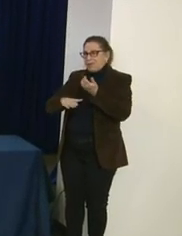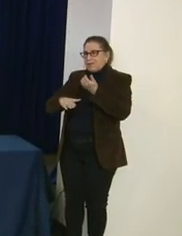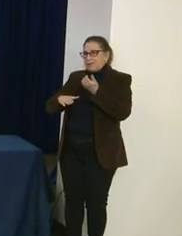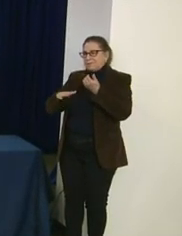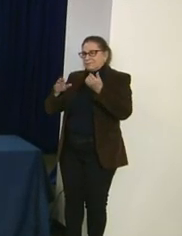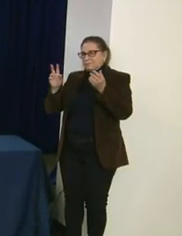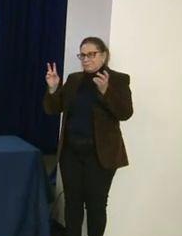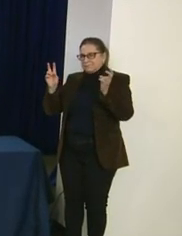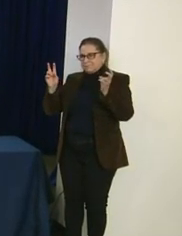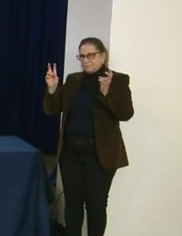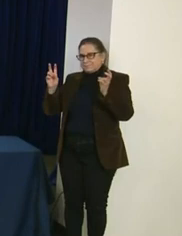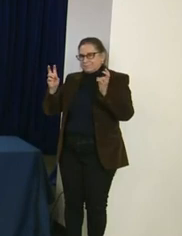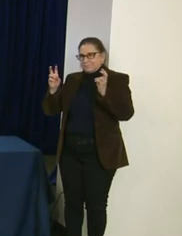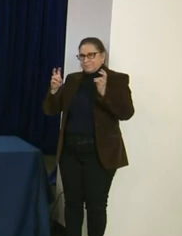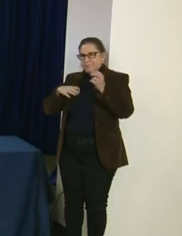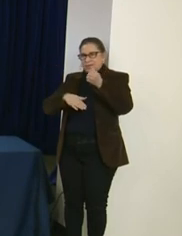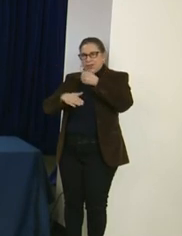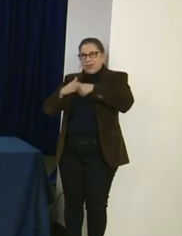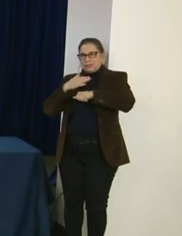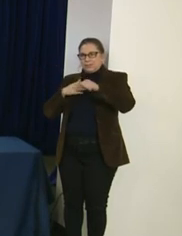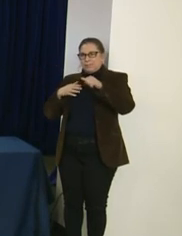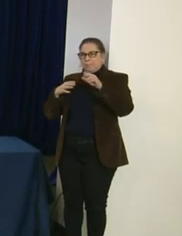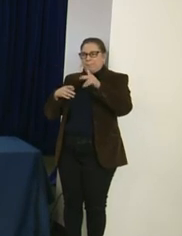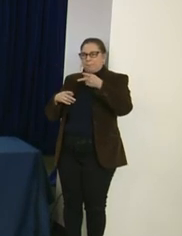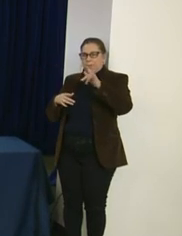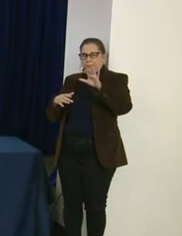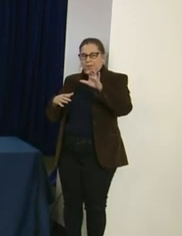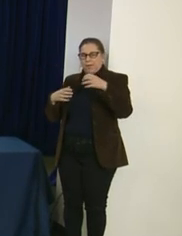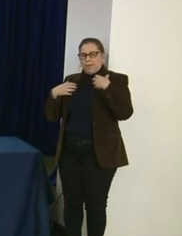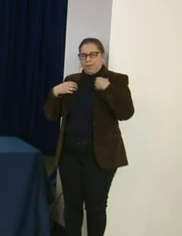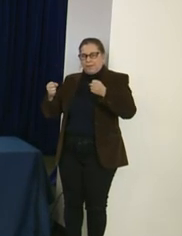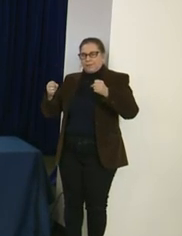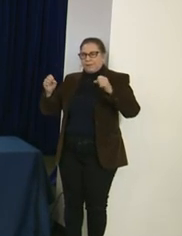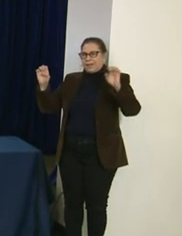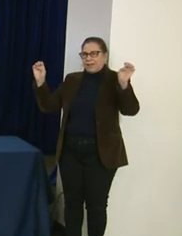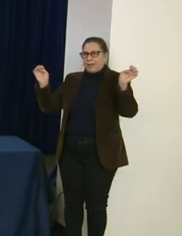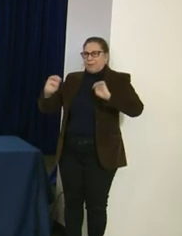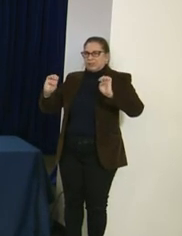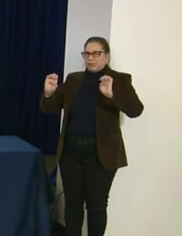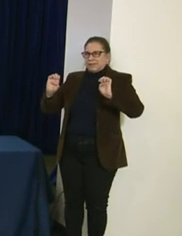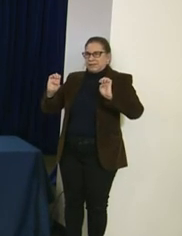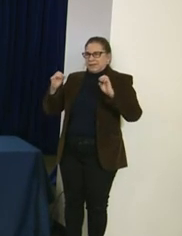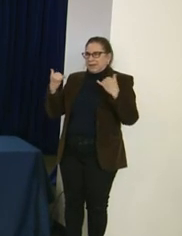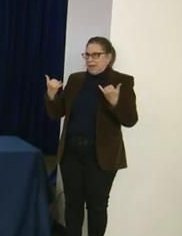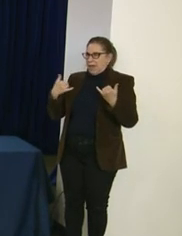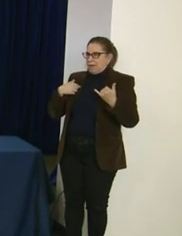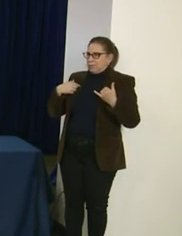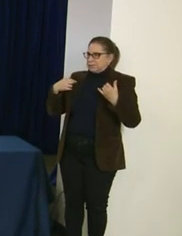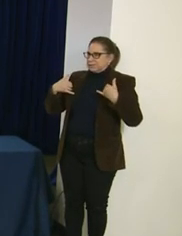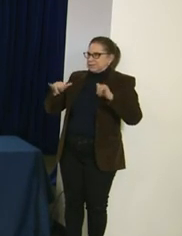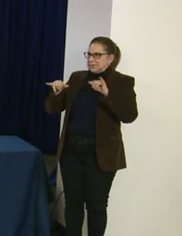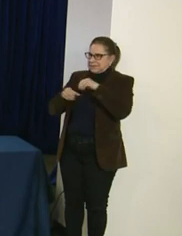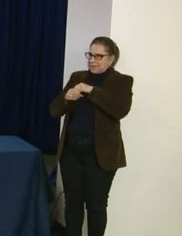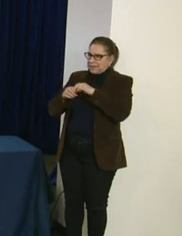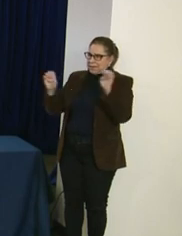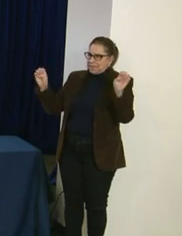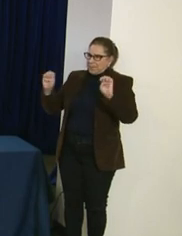And that public health emergency now lasts through April the 24th